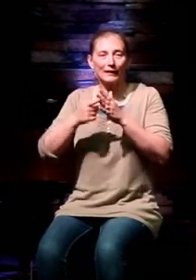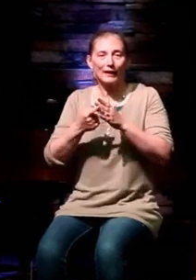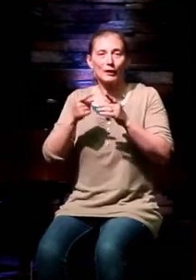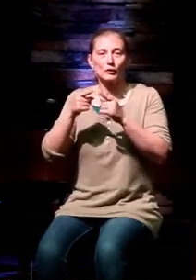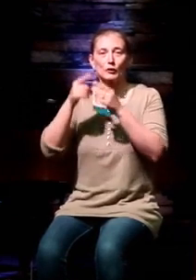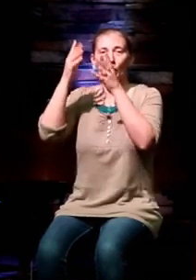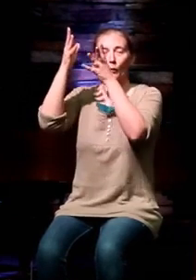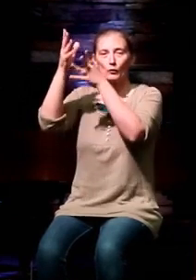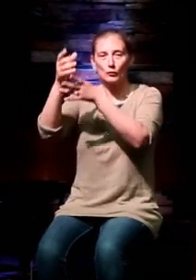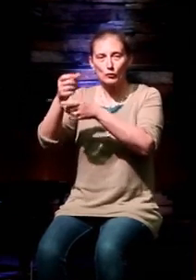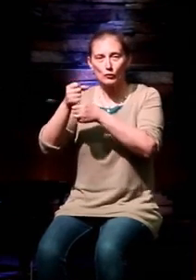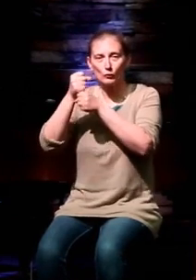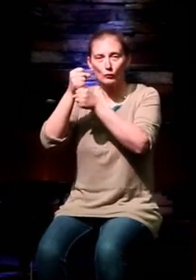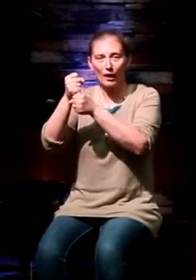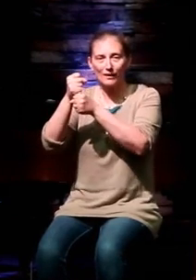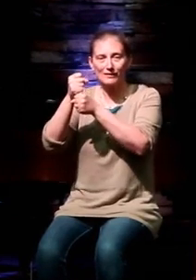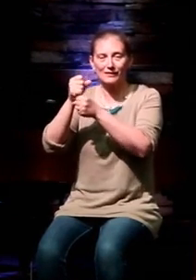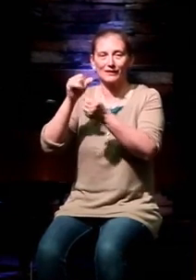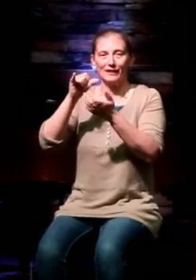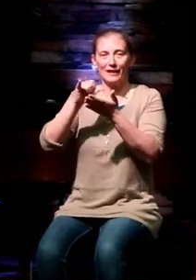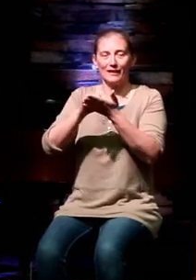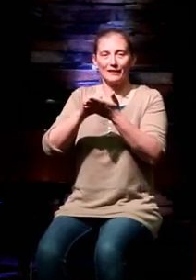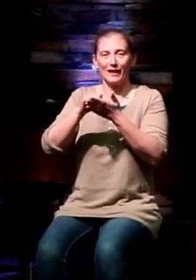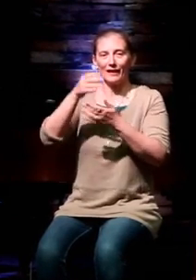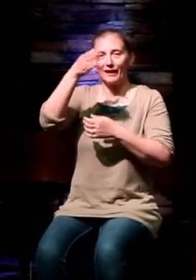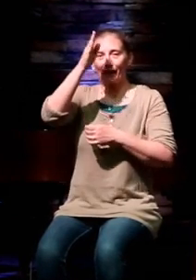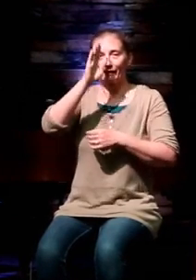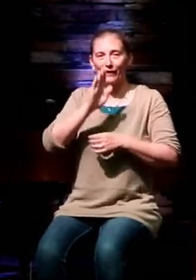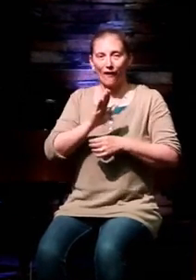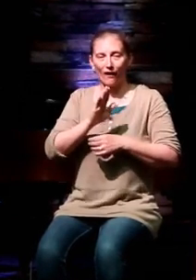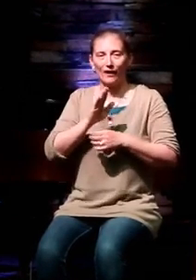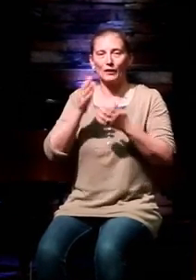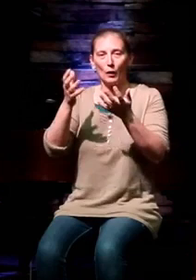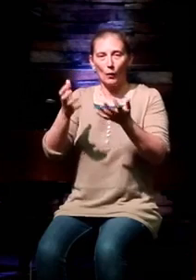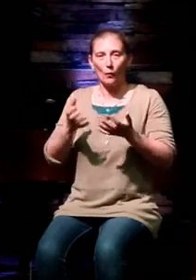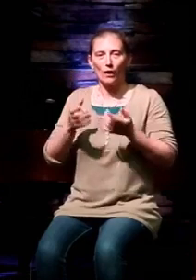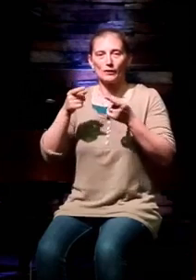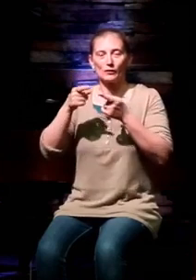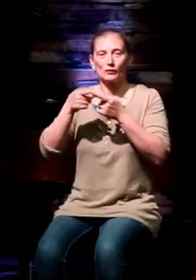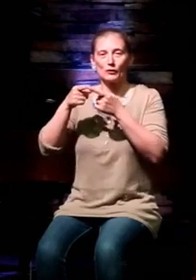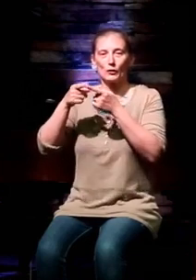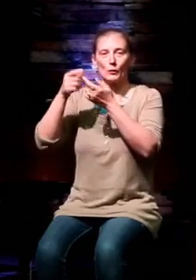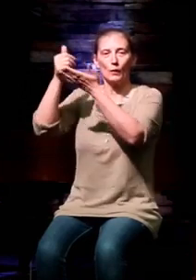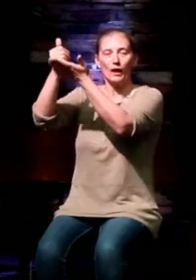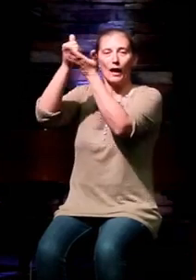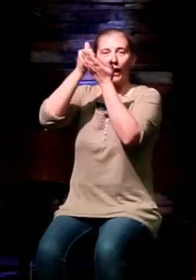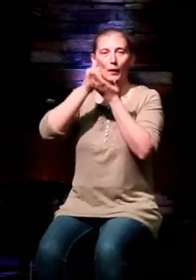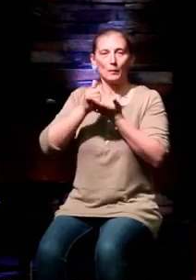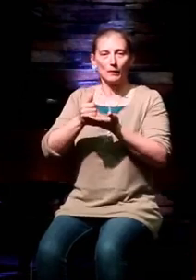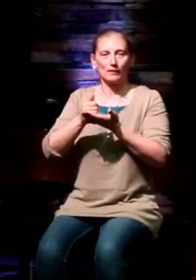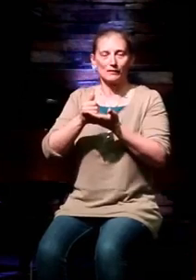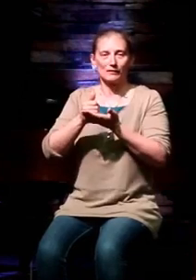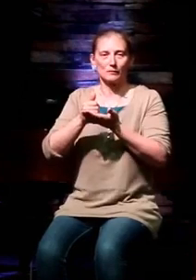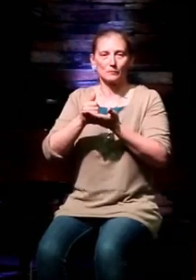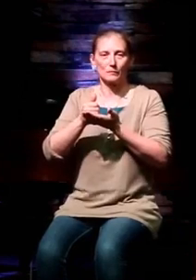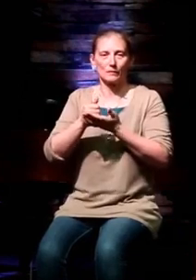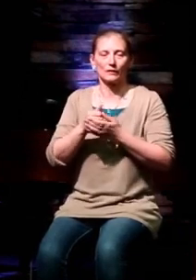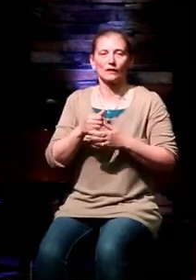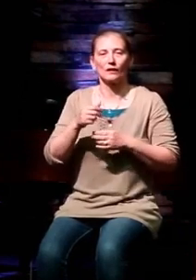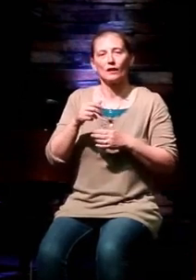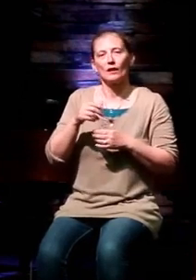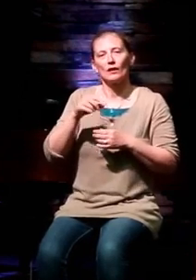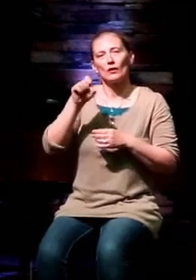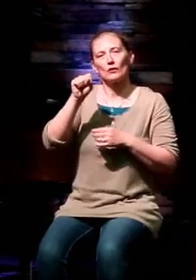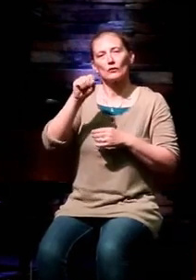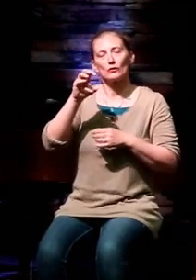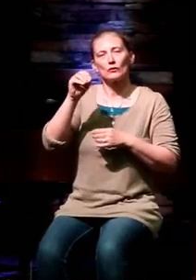He's actually telling you and prompting you to do can be trusted, and it's always for your good. So with that thought, Paul continues on